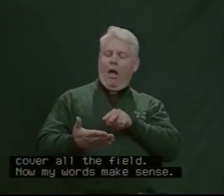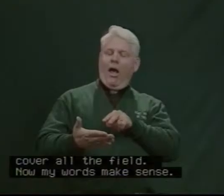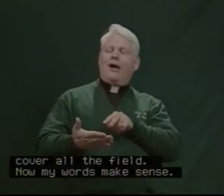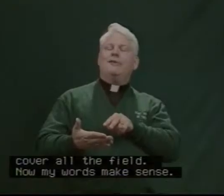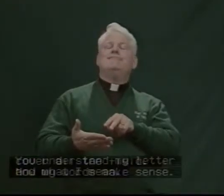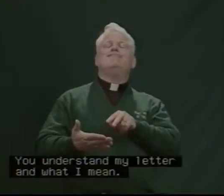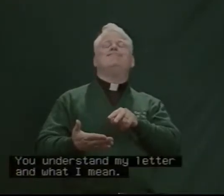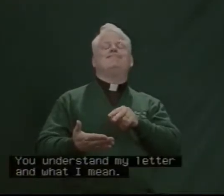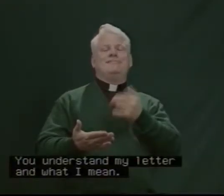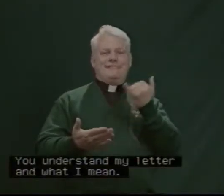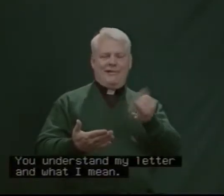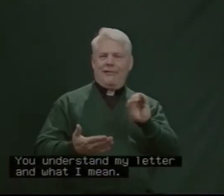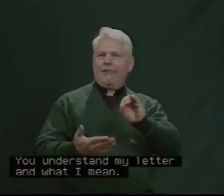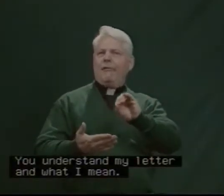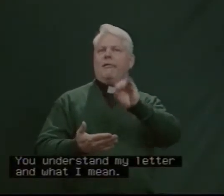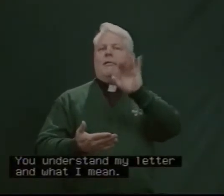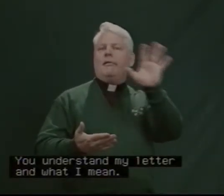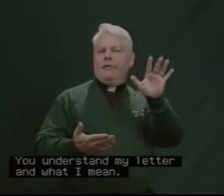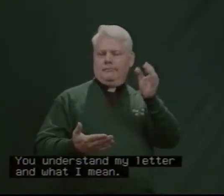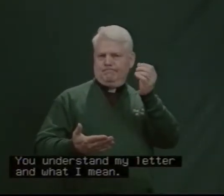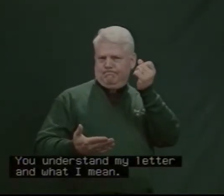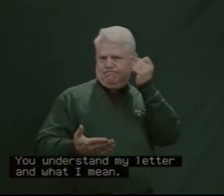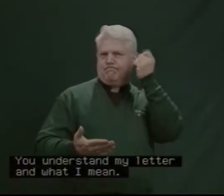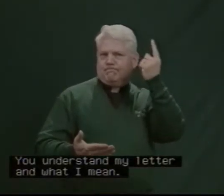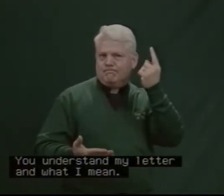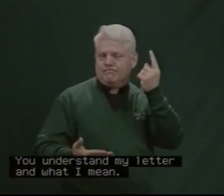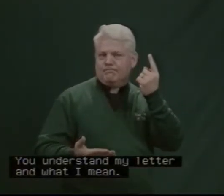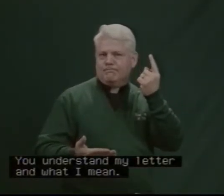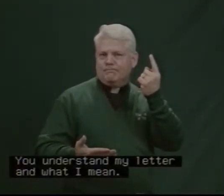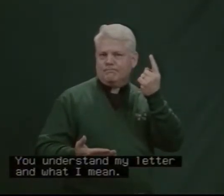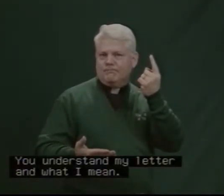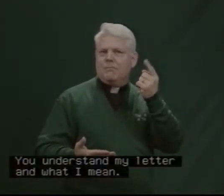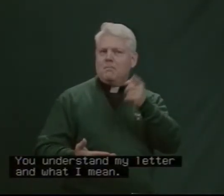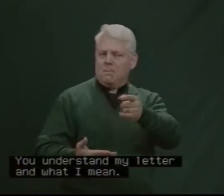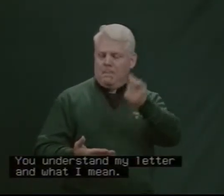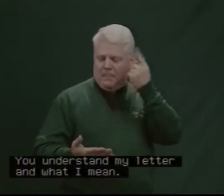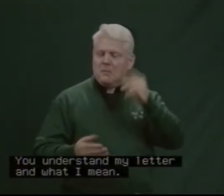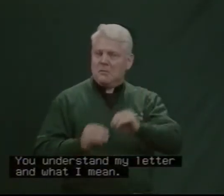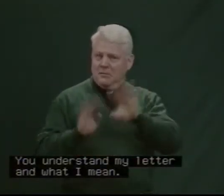make sense. You understand my letter and what I mean.